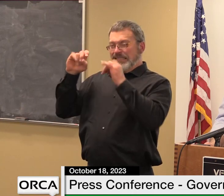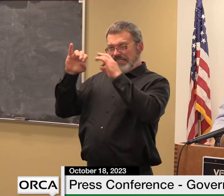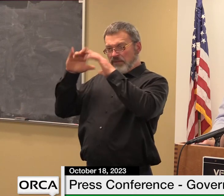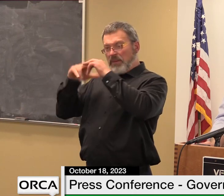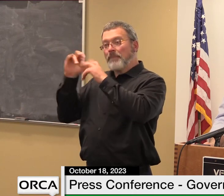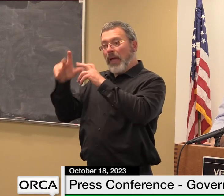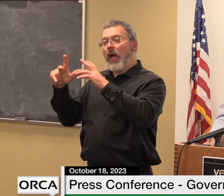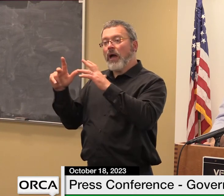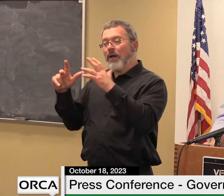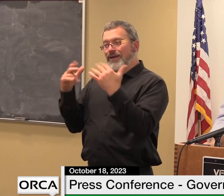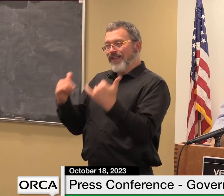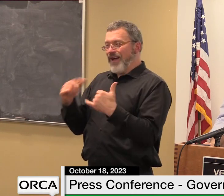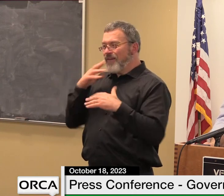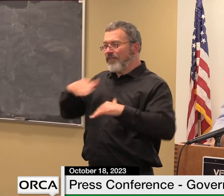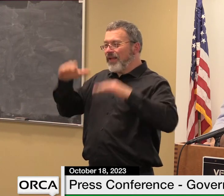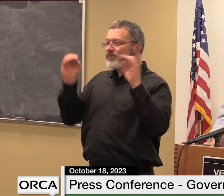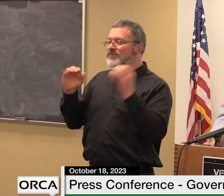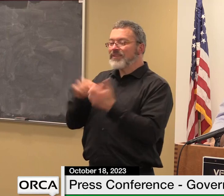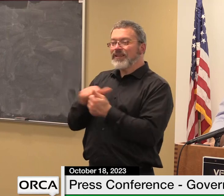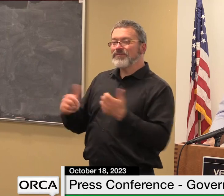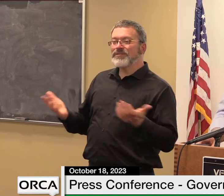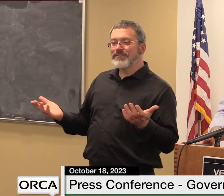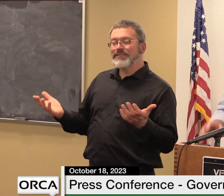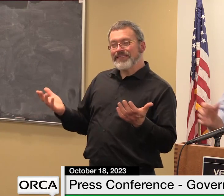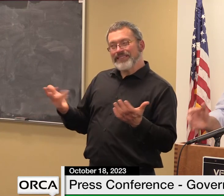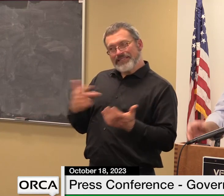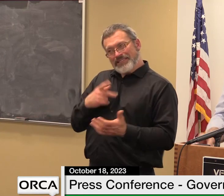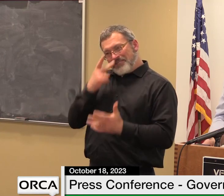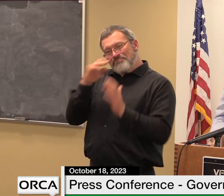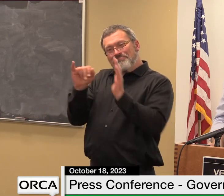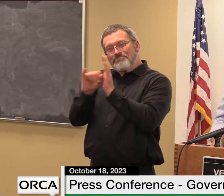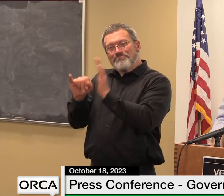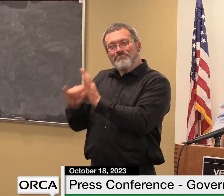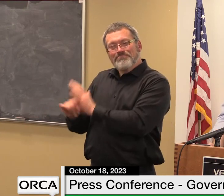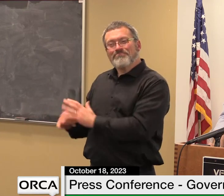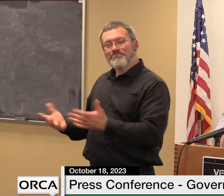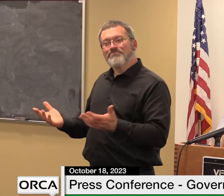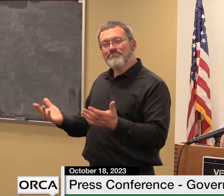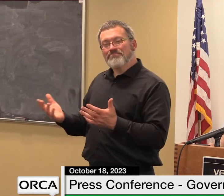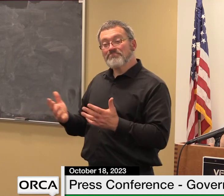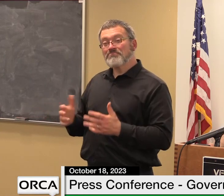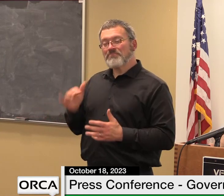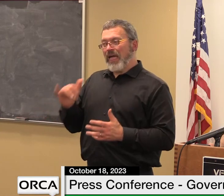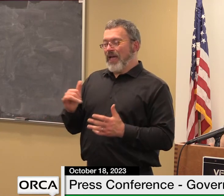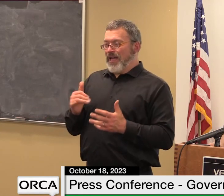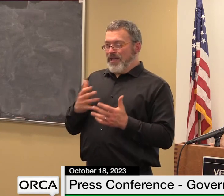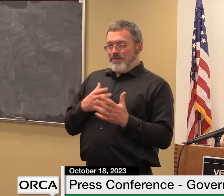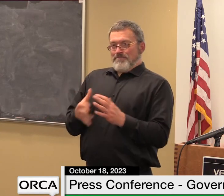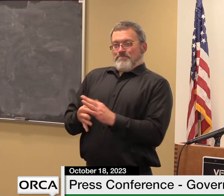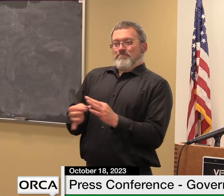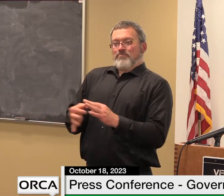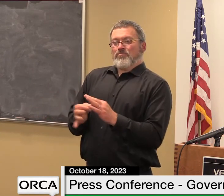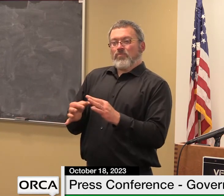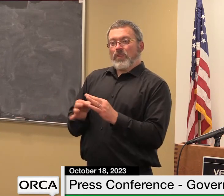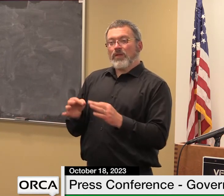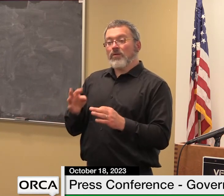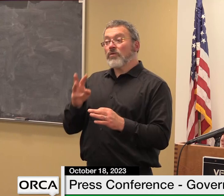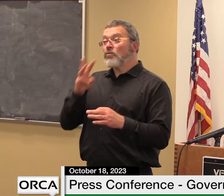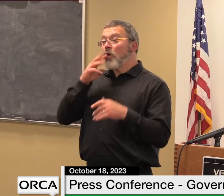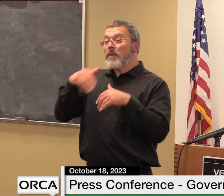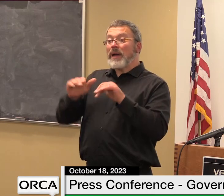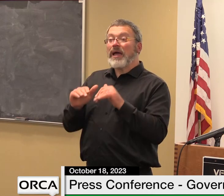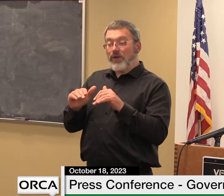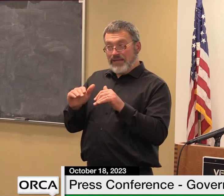of the sites since the July and August storms. So along with what you heard previously about the Waterbury State Office Complex